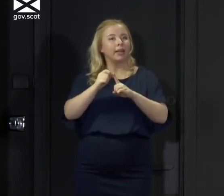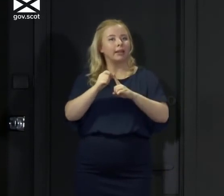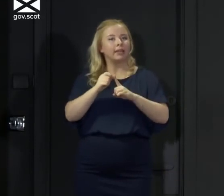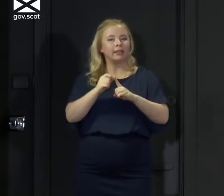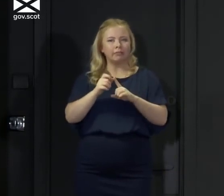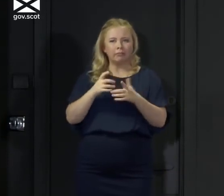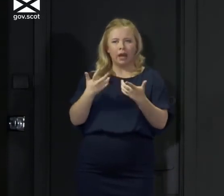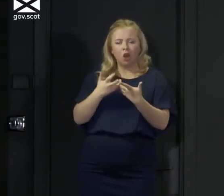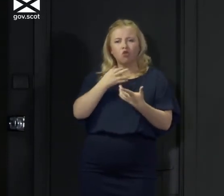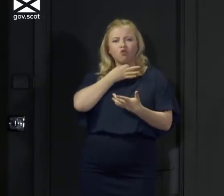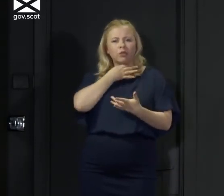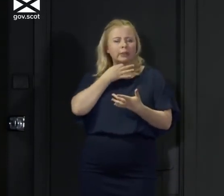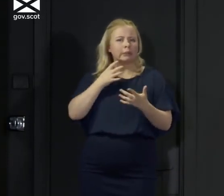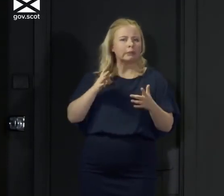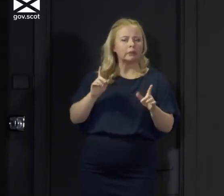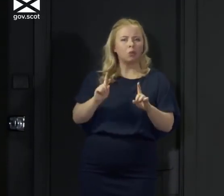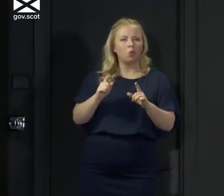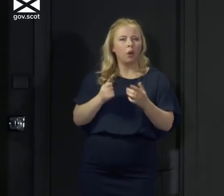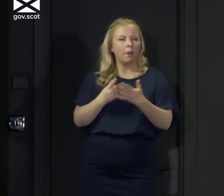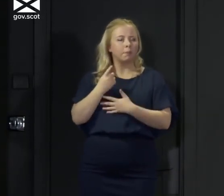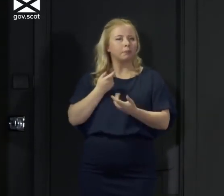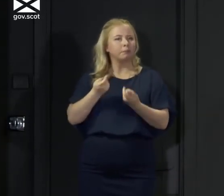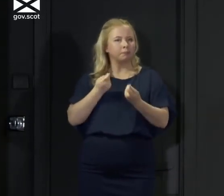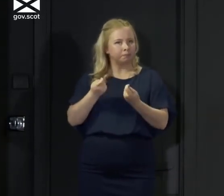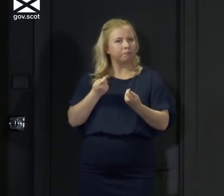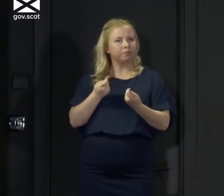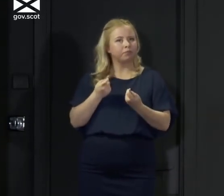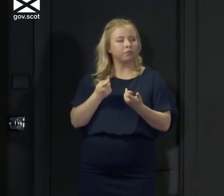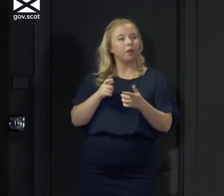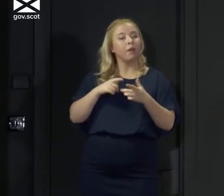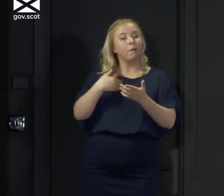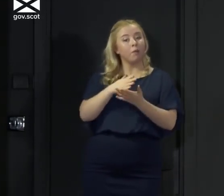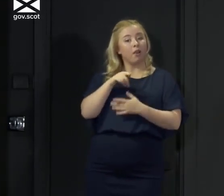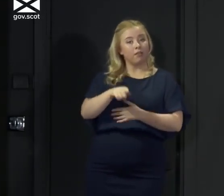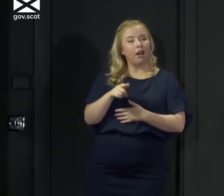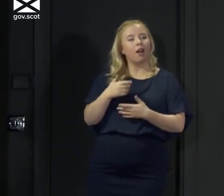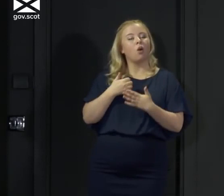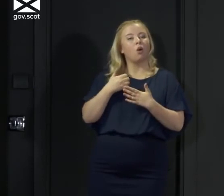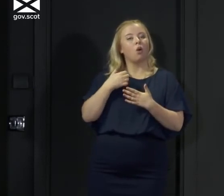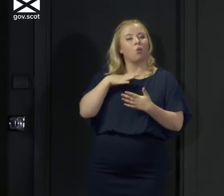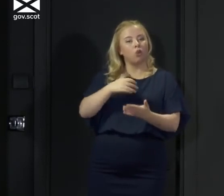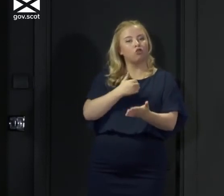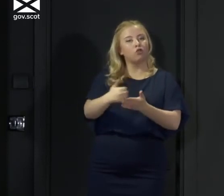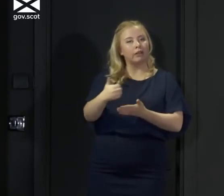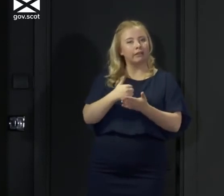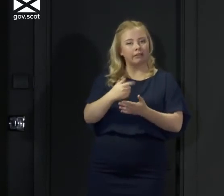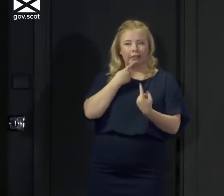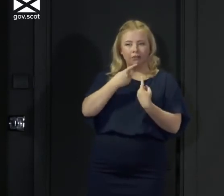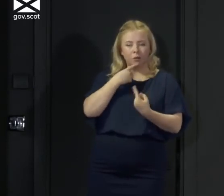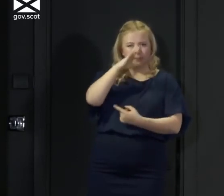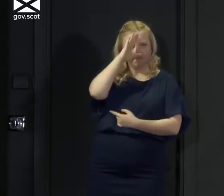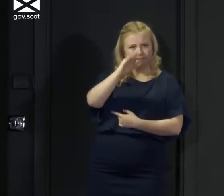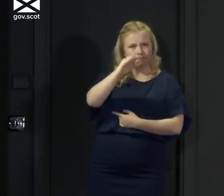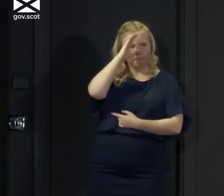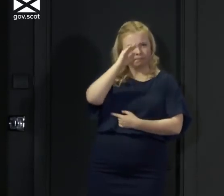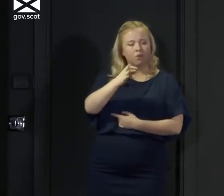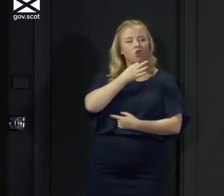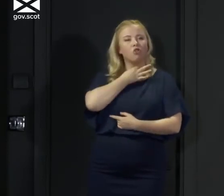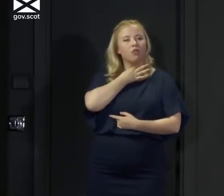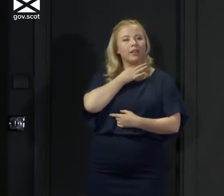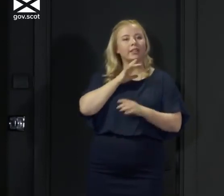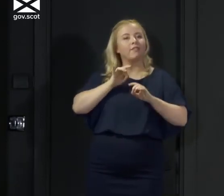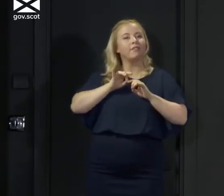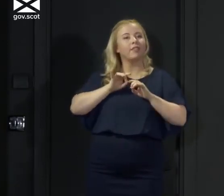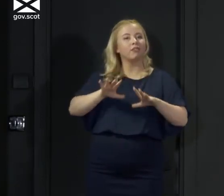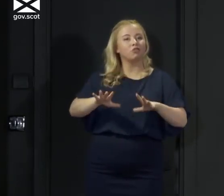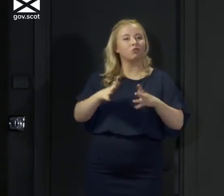mitigate those risks, how we support them to do that. And as part of that, we also want to provide regular information on the risk of infection